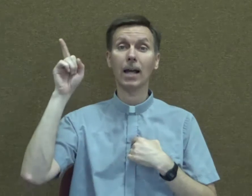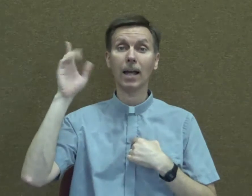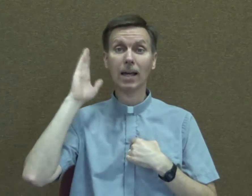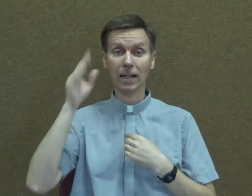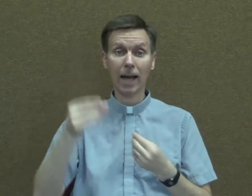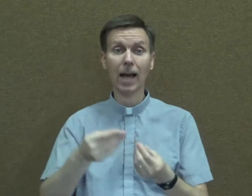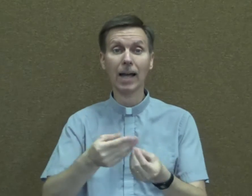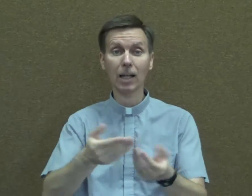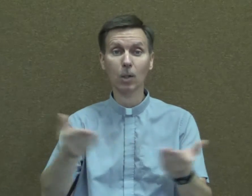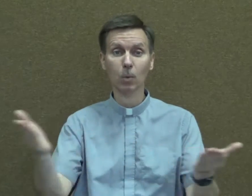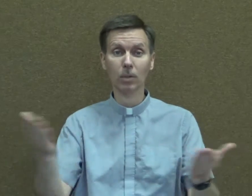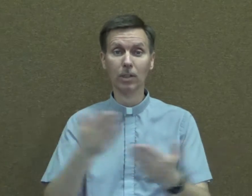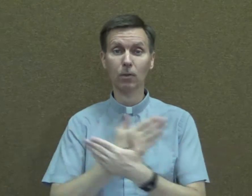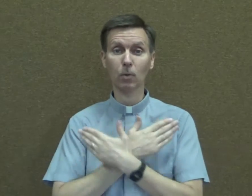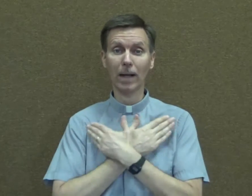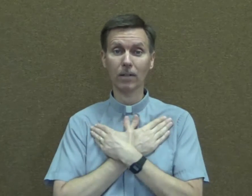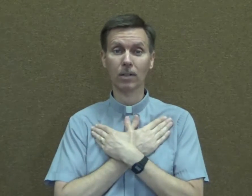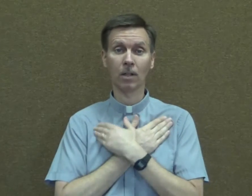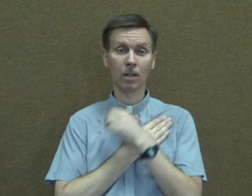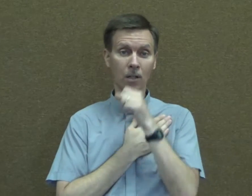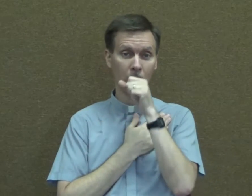and I will give you rest.